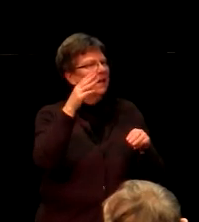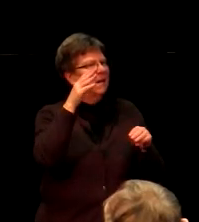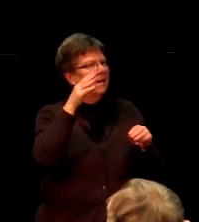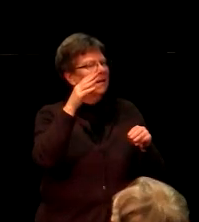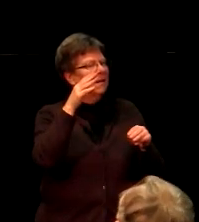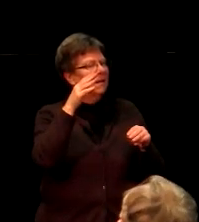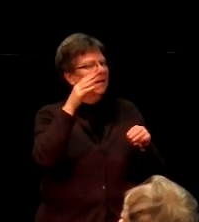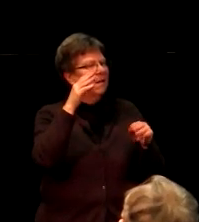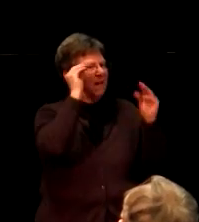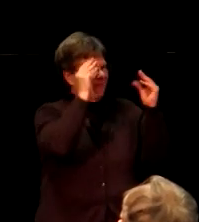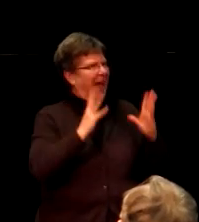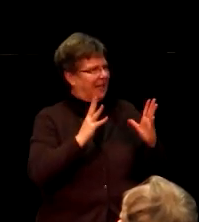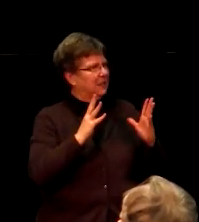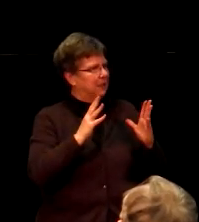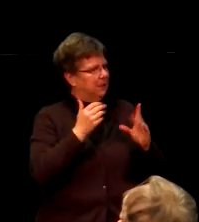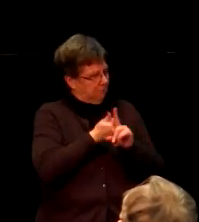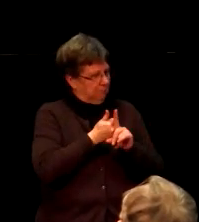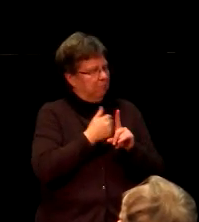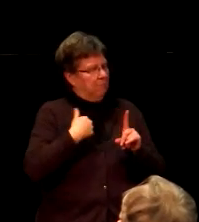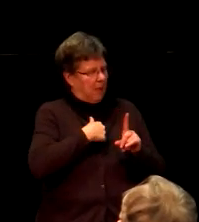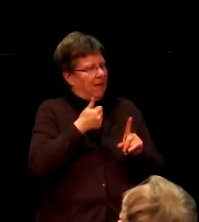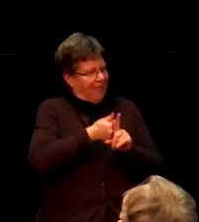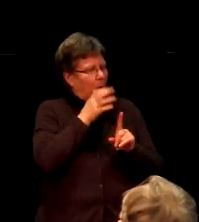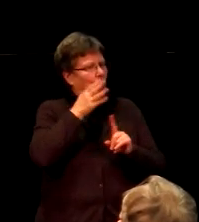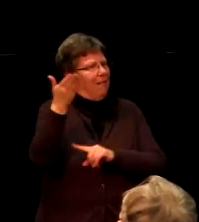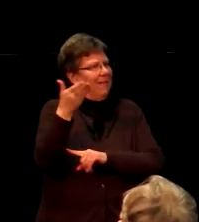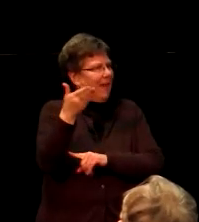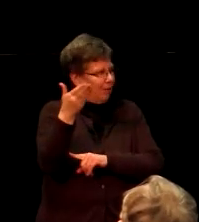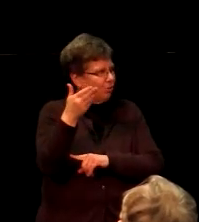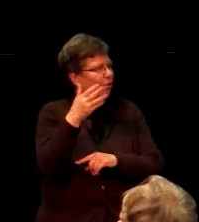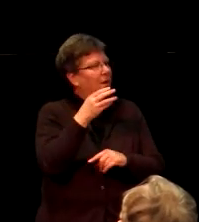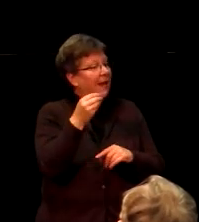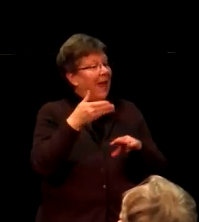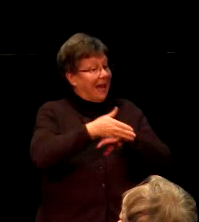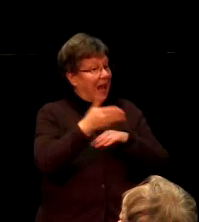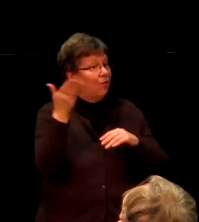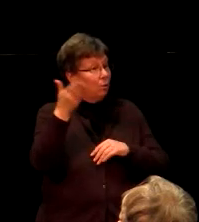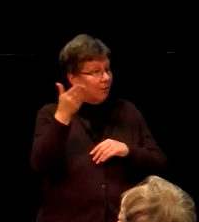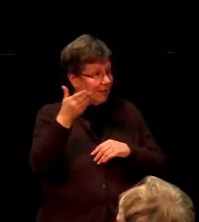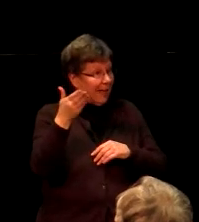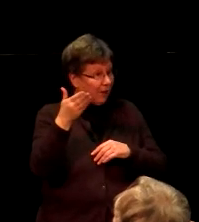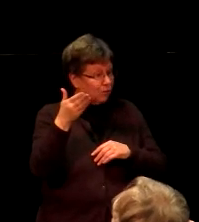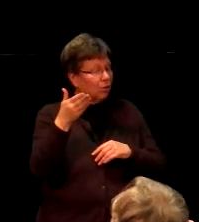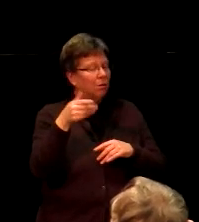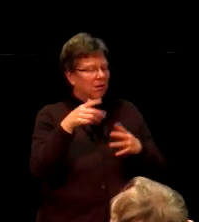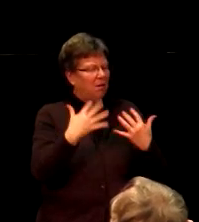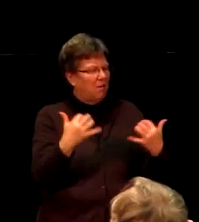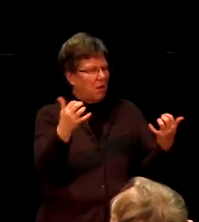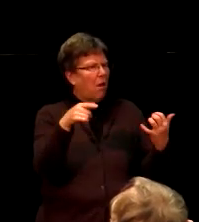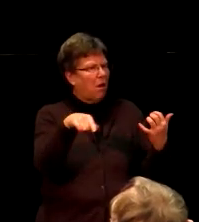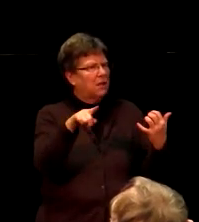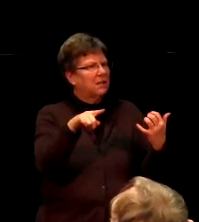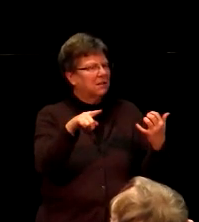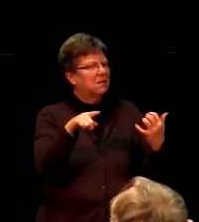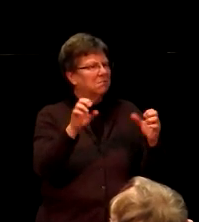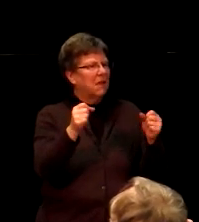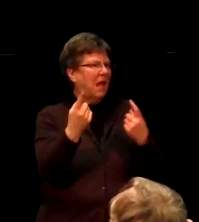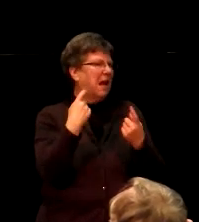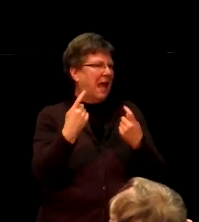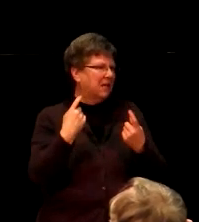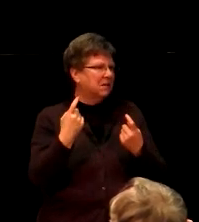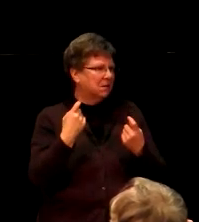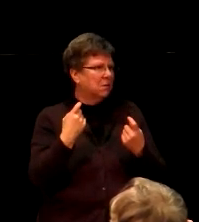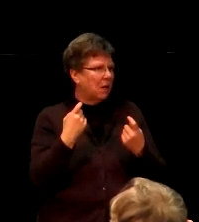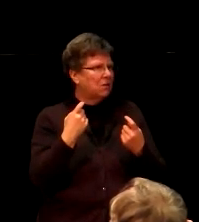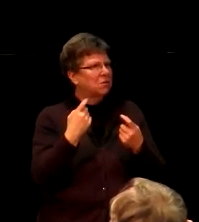will present a lecture, and after the lecture, the audience is invited to ask